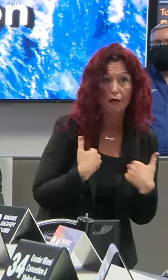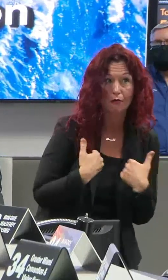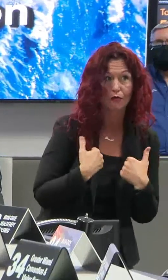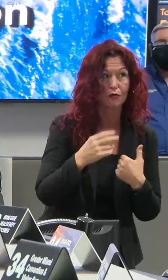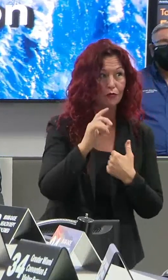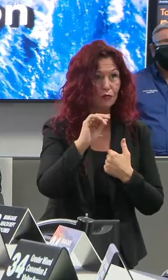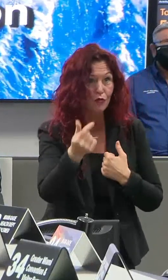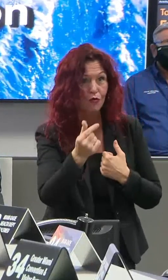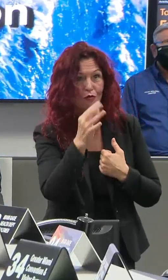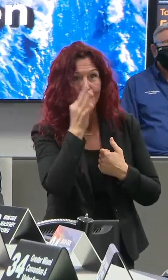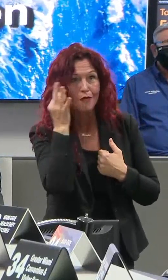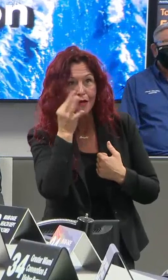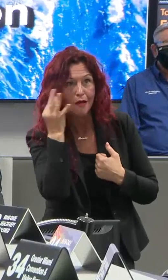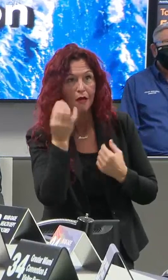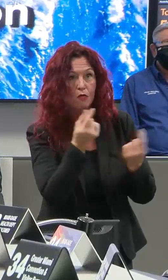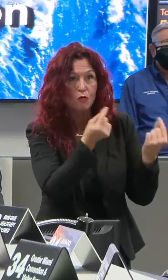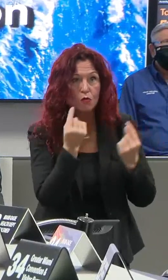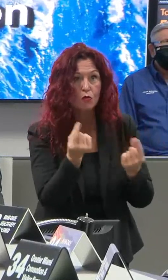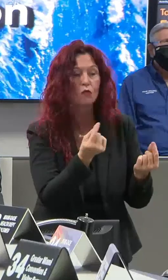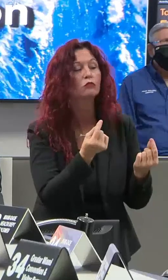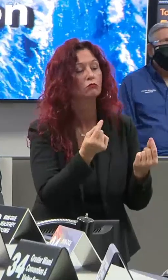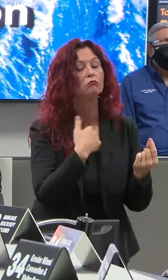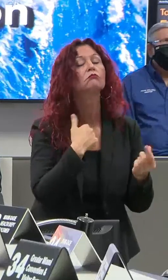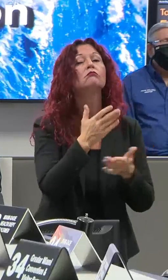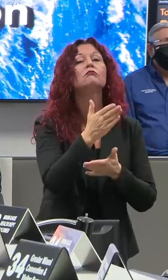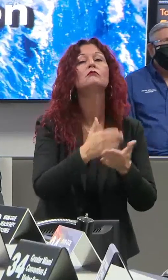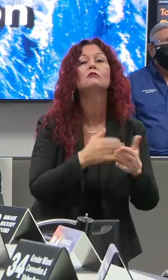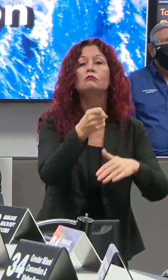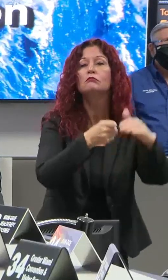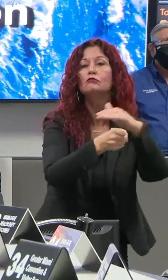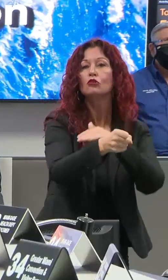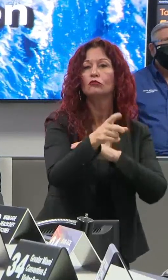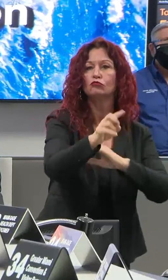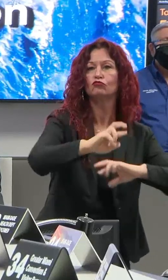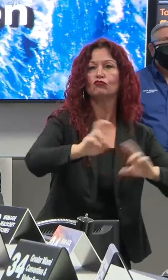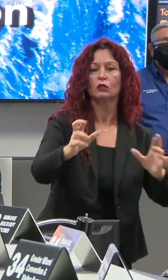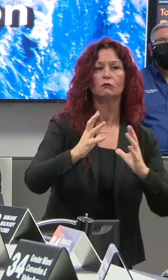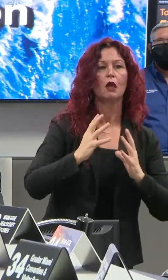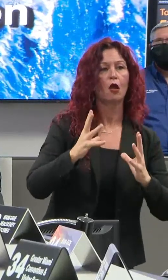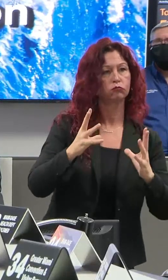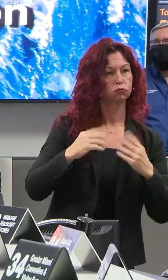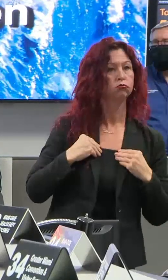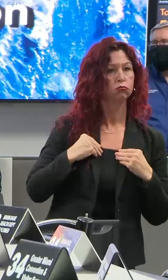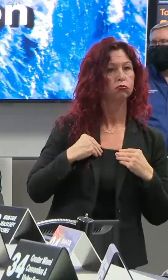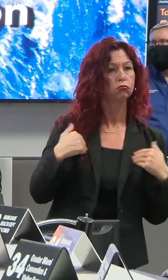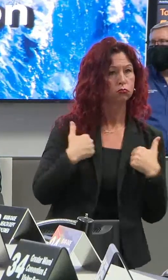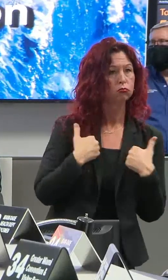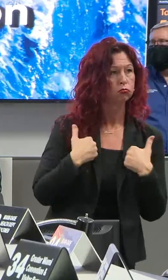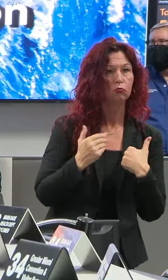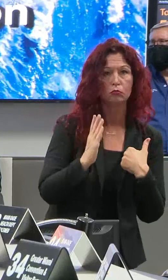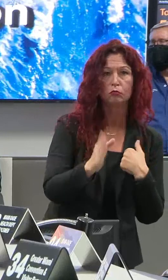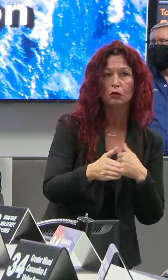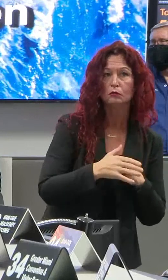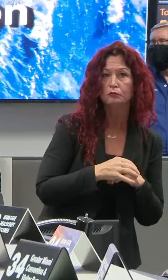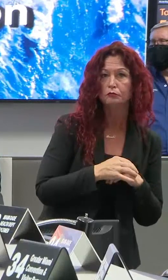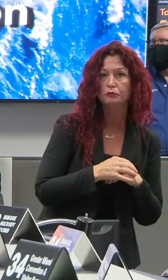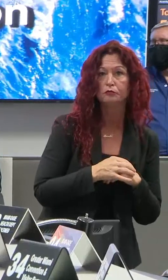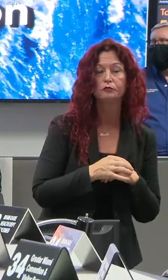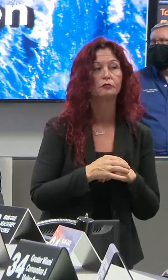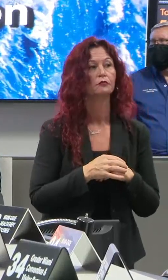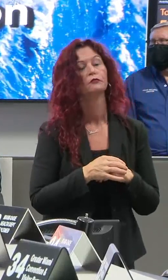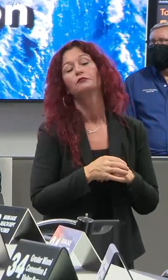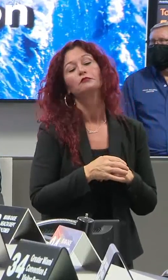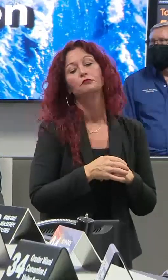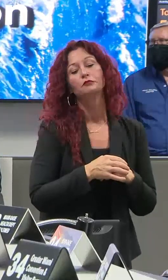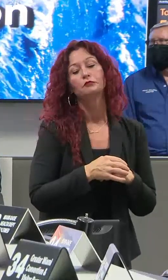pet-friendly and what they want you to do to bring with your pets. Very important that you wait until we announce which